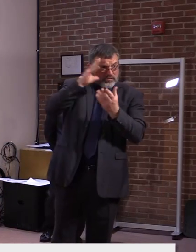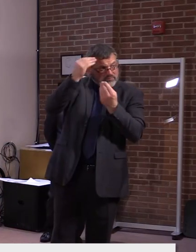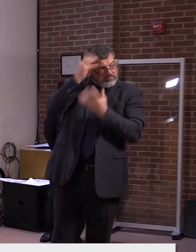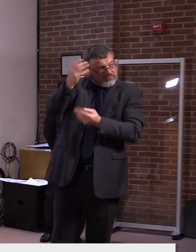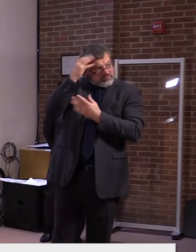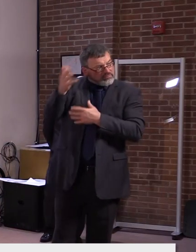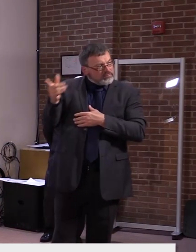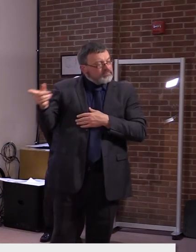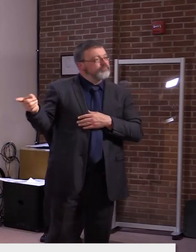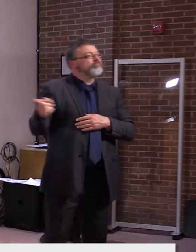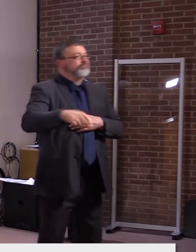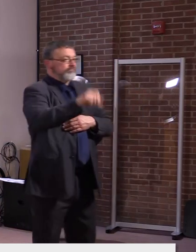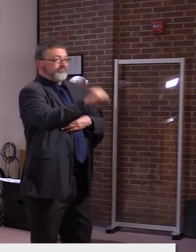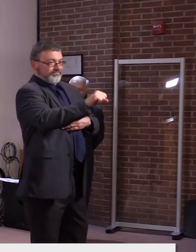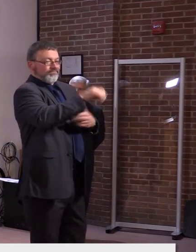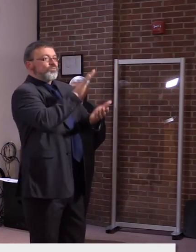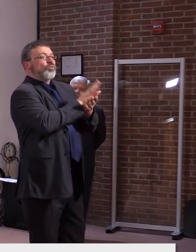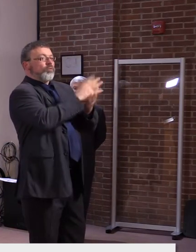Correct.